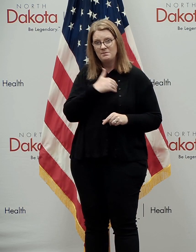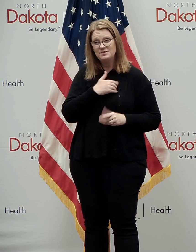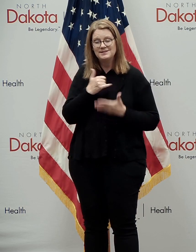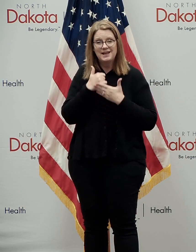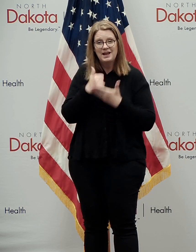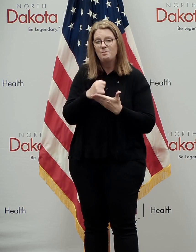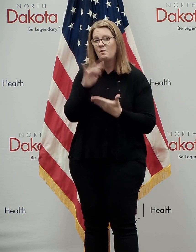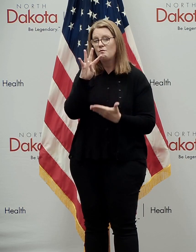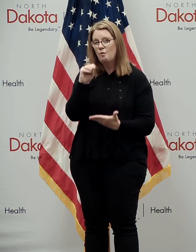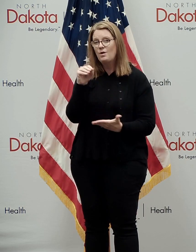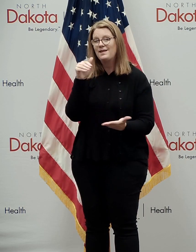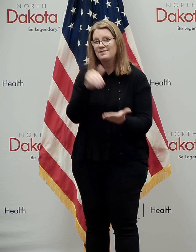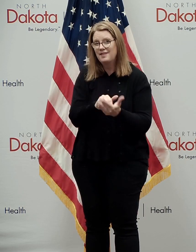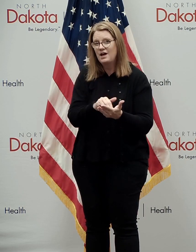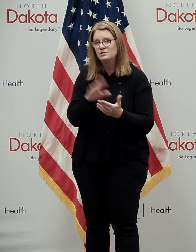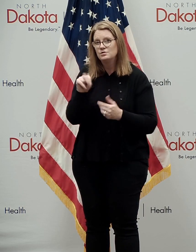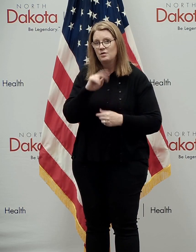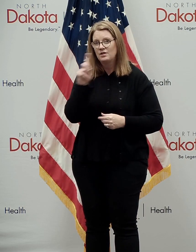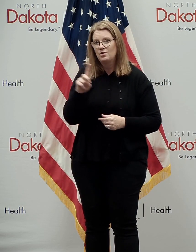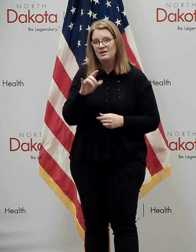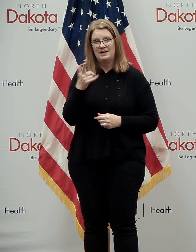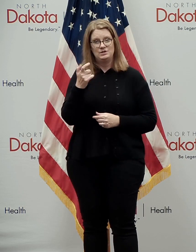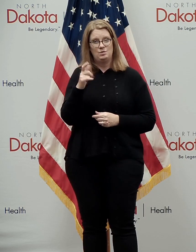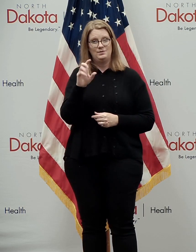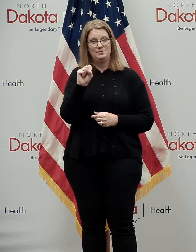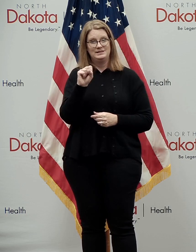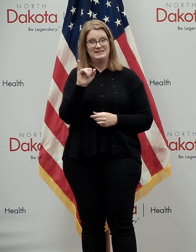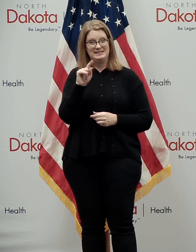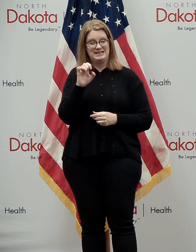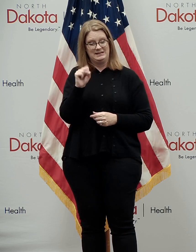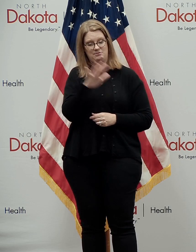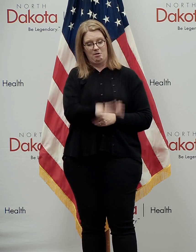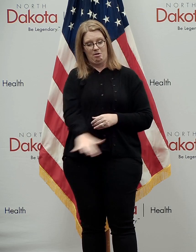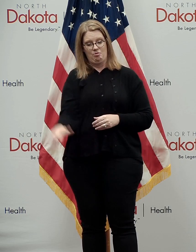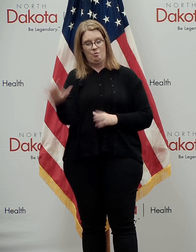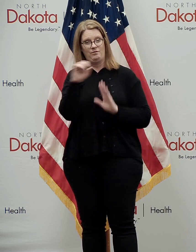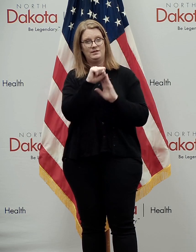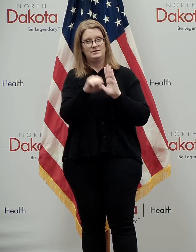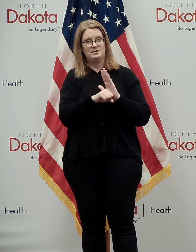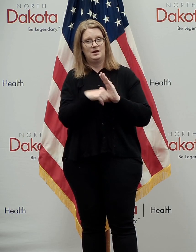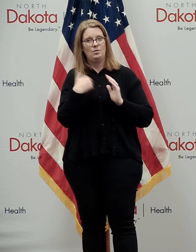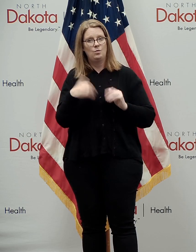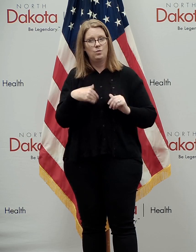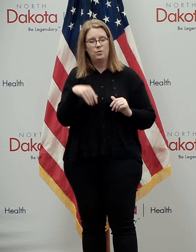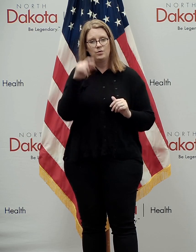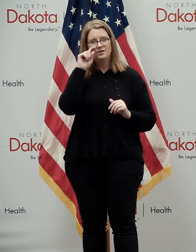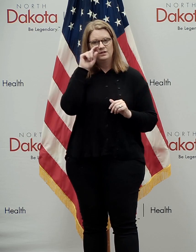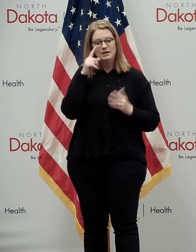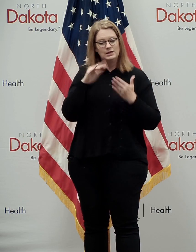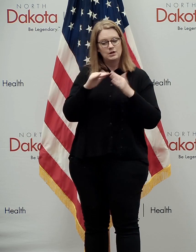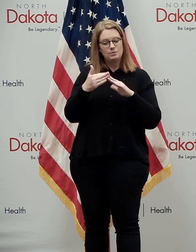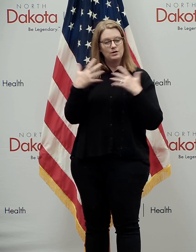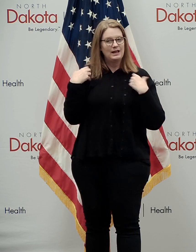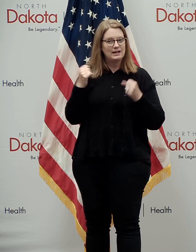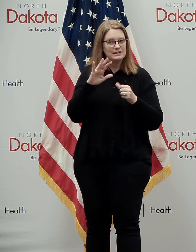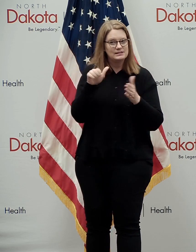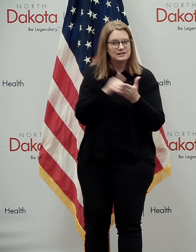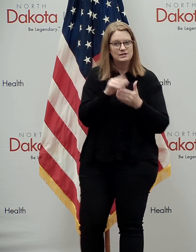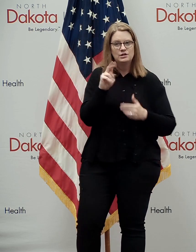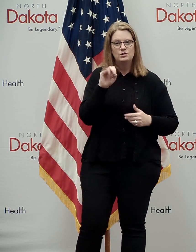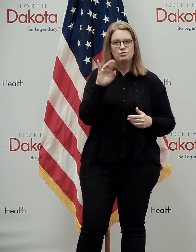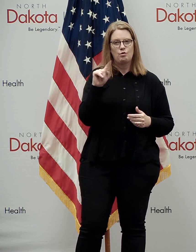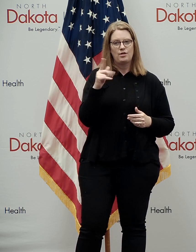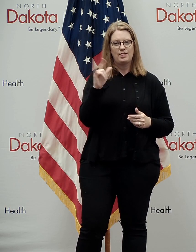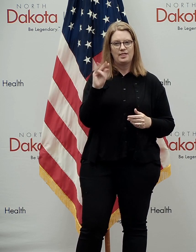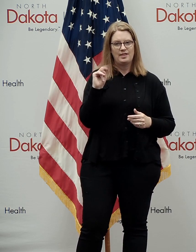North Dakotans at 21 sites in 19 communities across the state. These community health centers include Northland